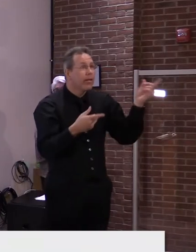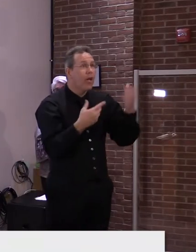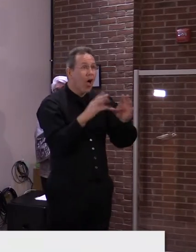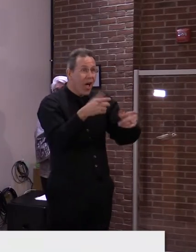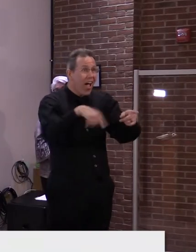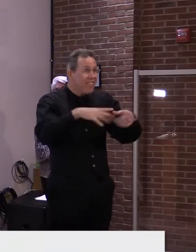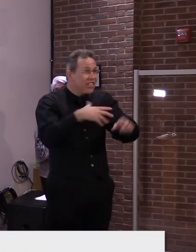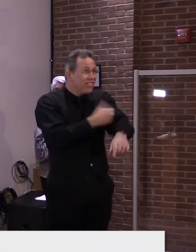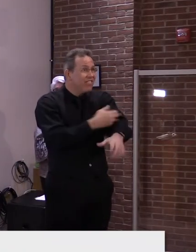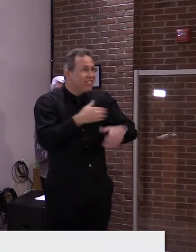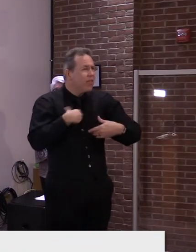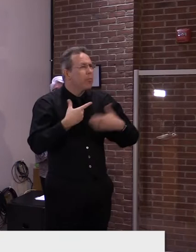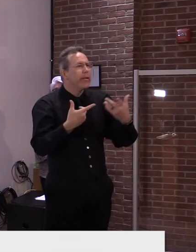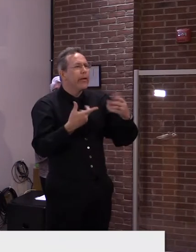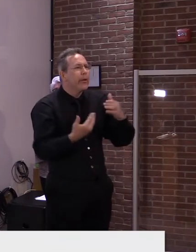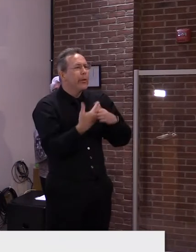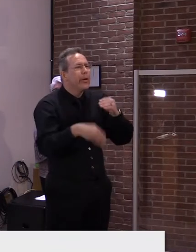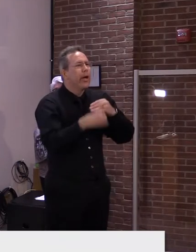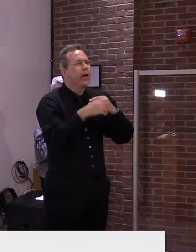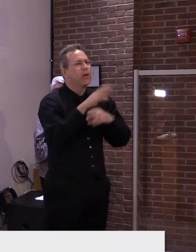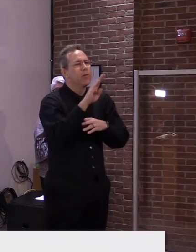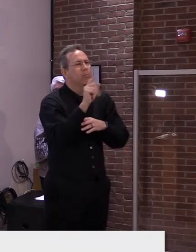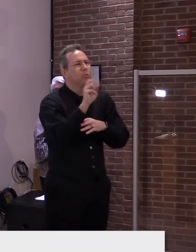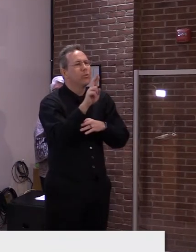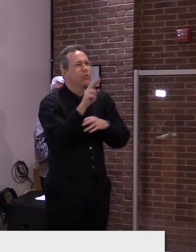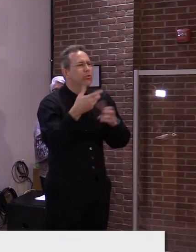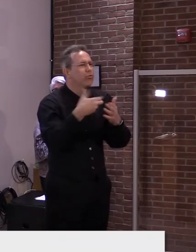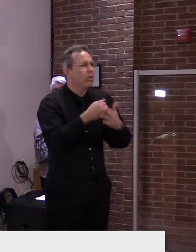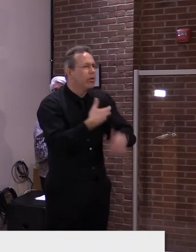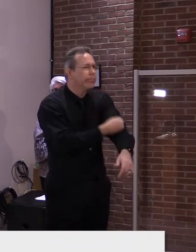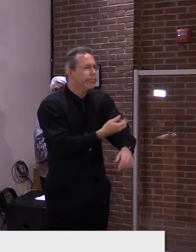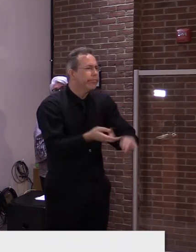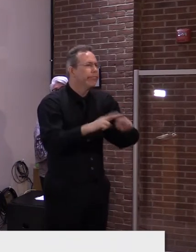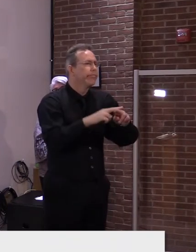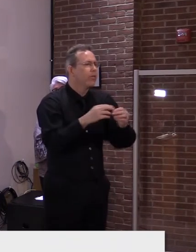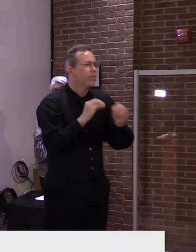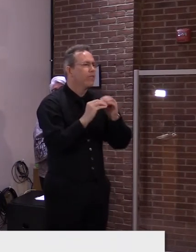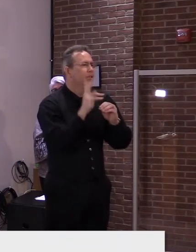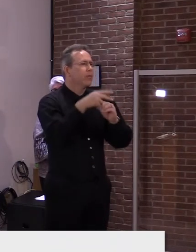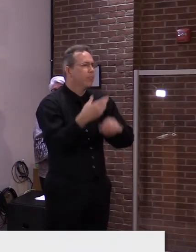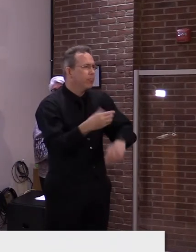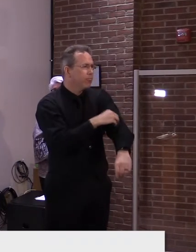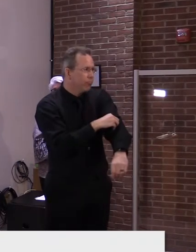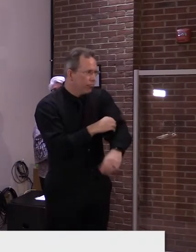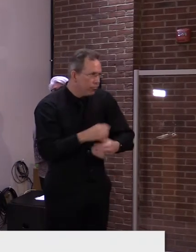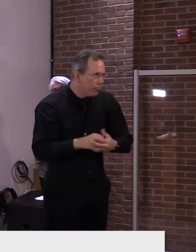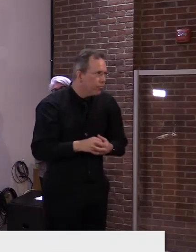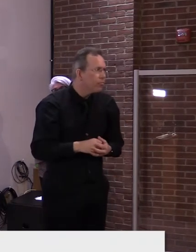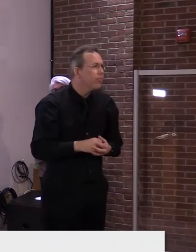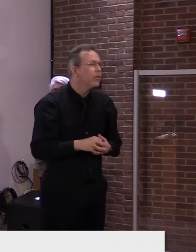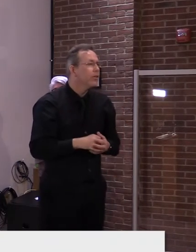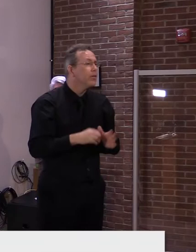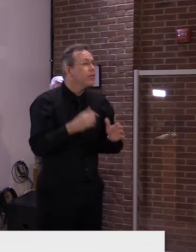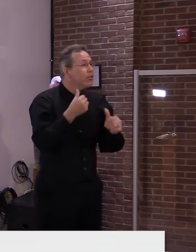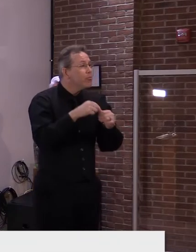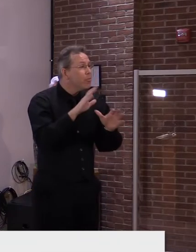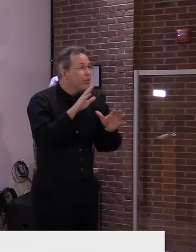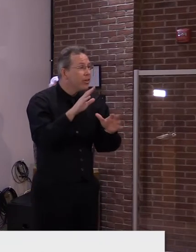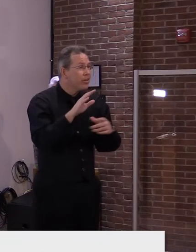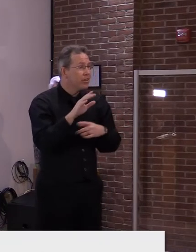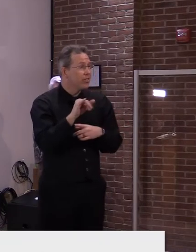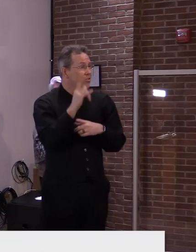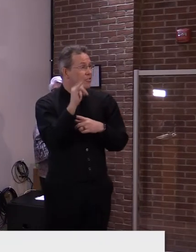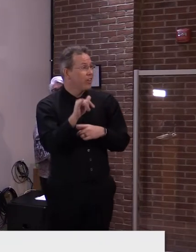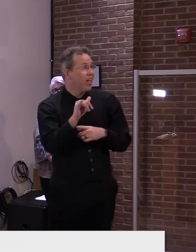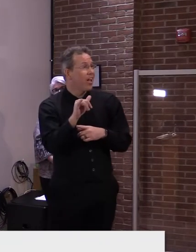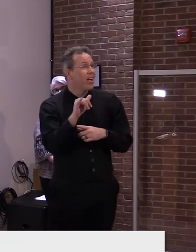what's circulating out there now. And keep in mind, in July, it is going to be summertime, people will be outdoors a lot